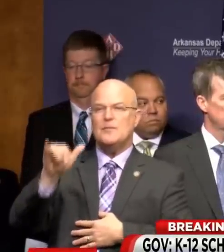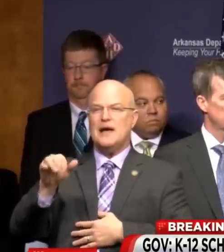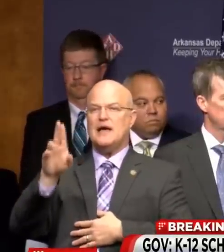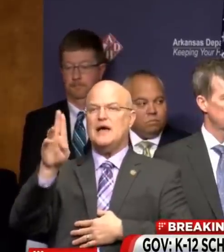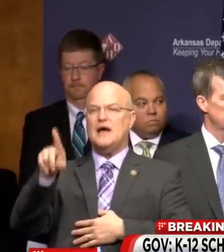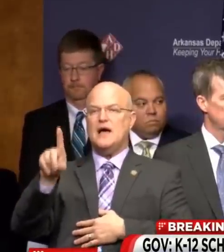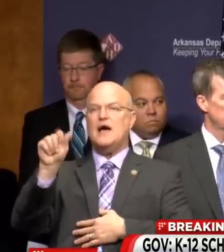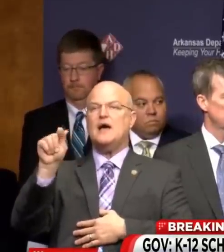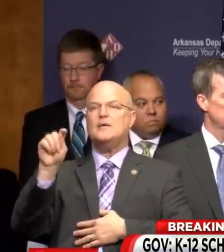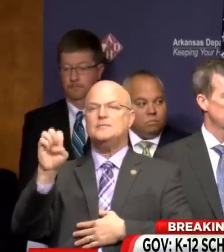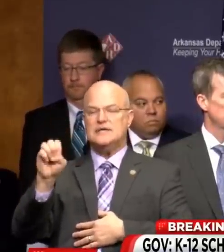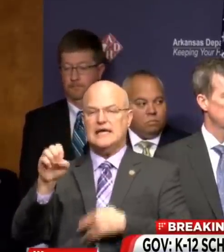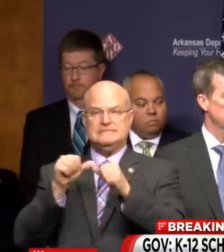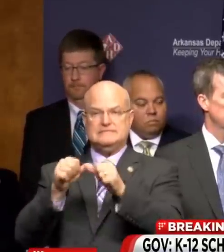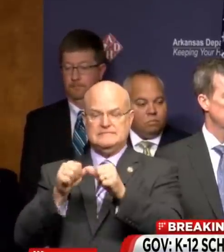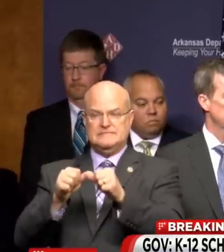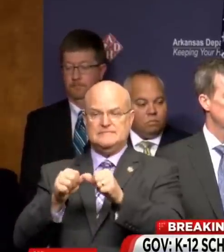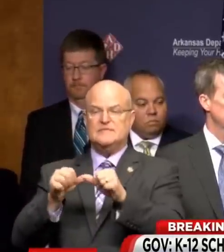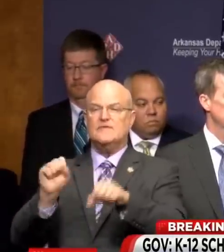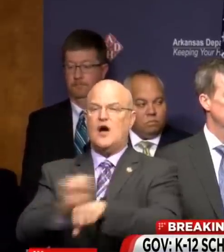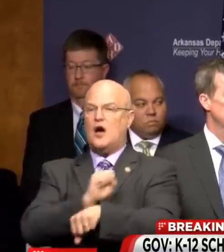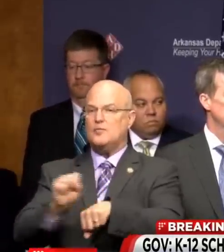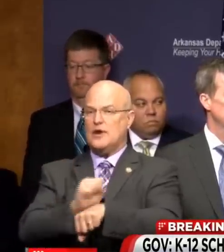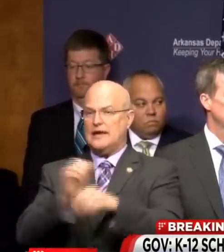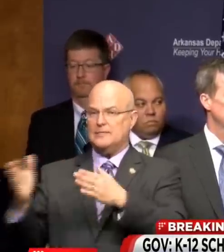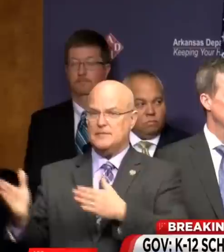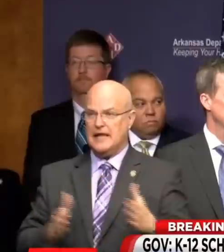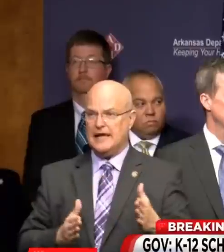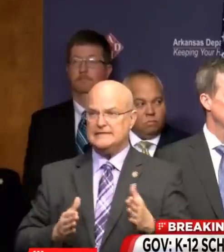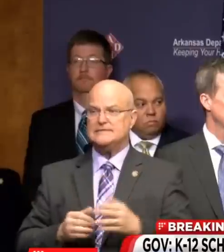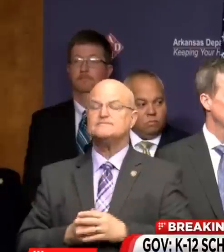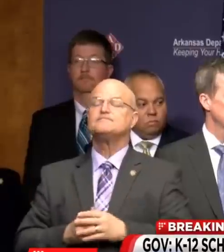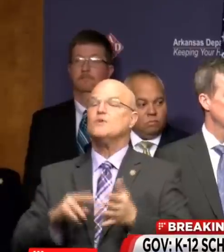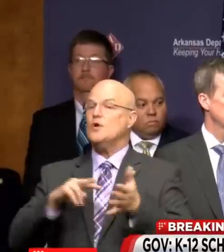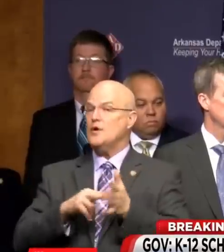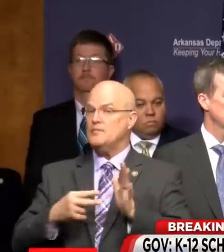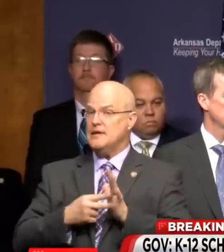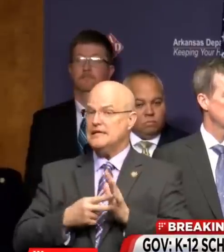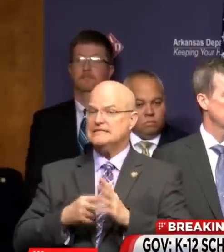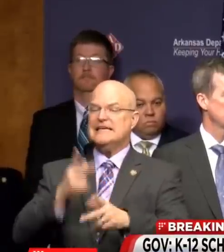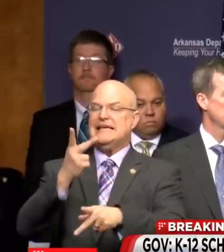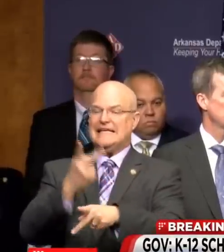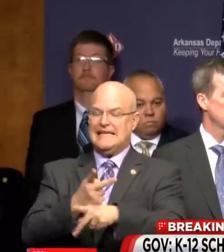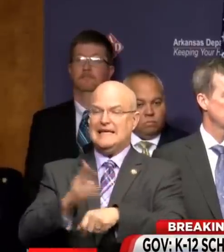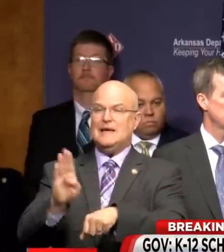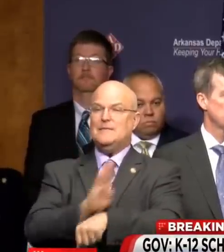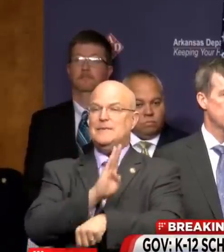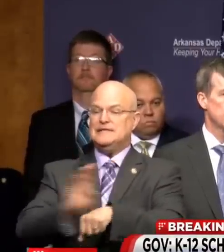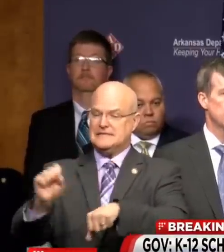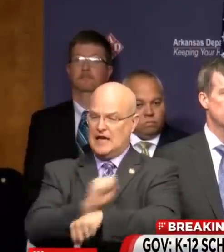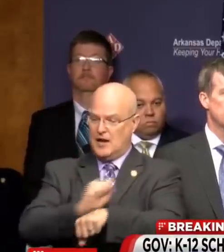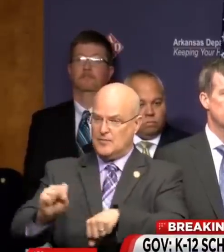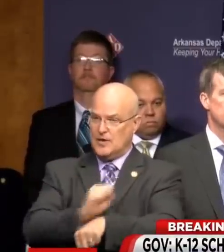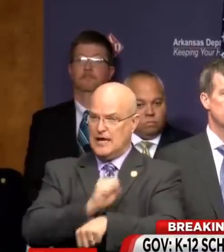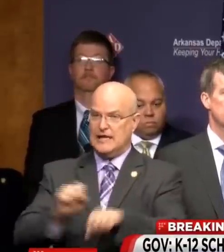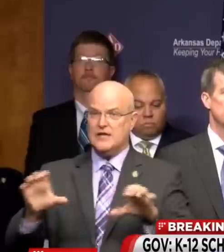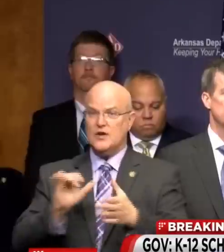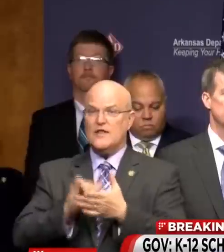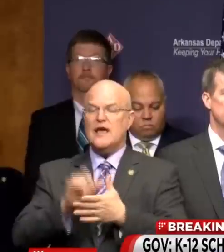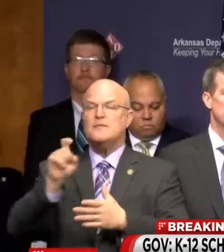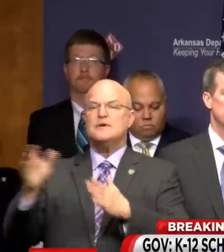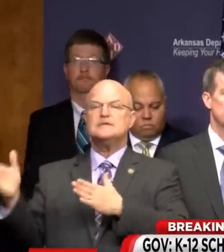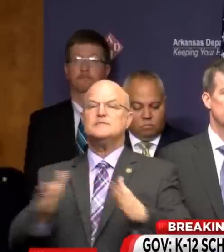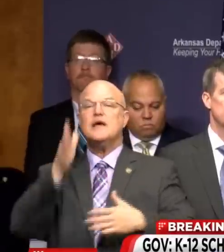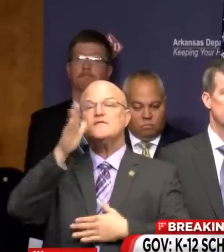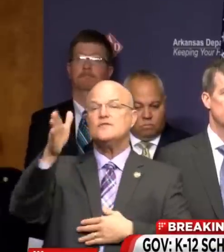updating continuity of operation plans. In other words, we want to keep business operating, and to do that, you have to